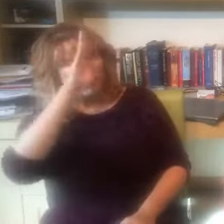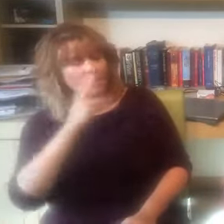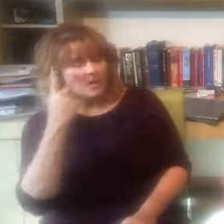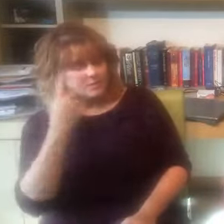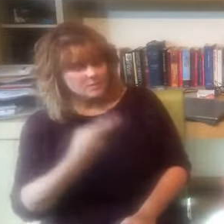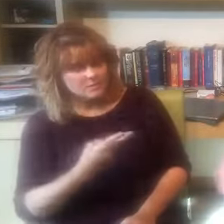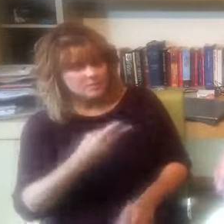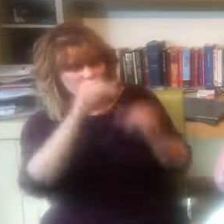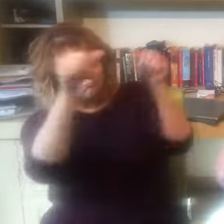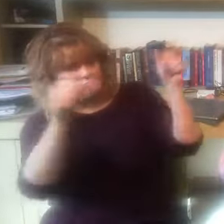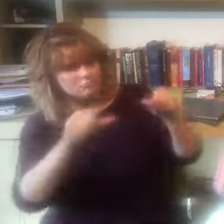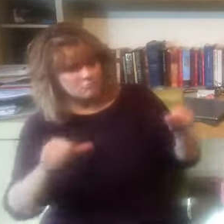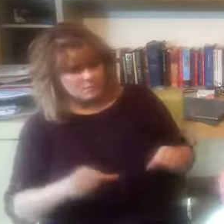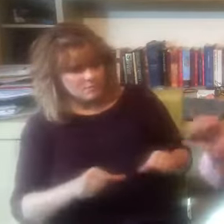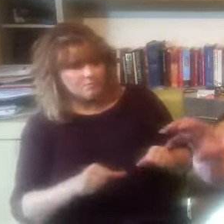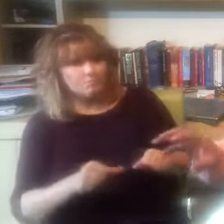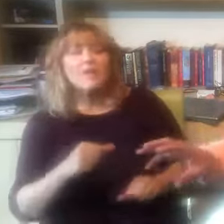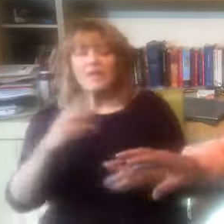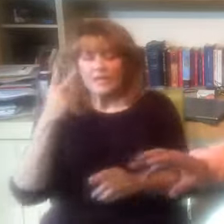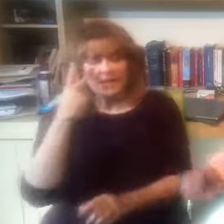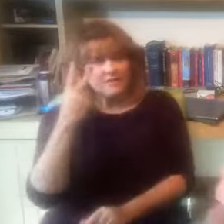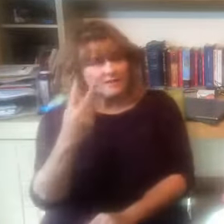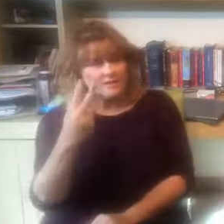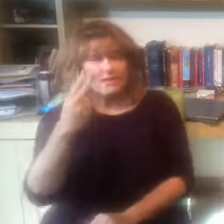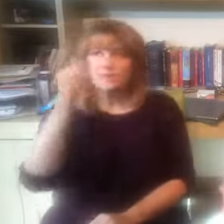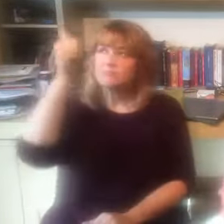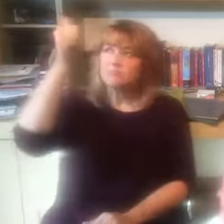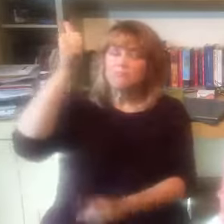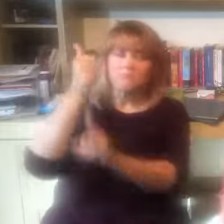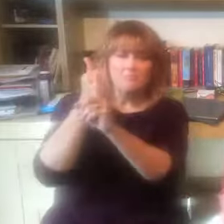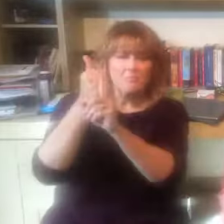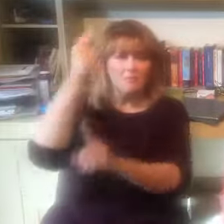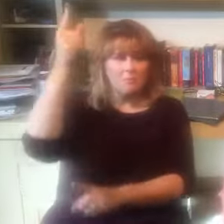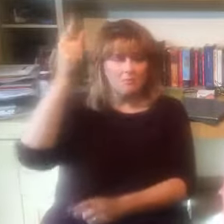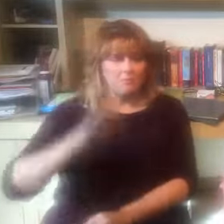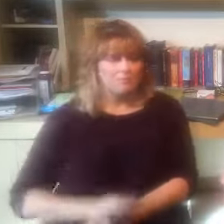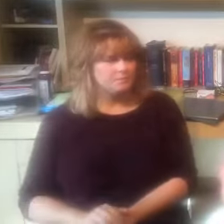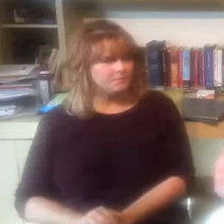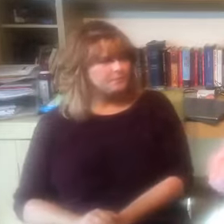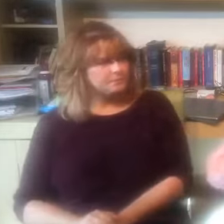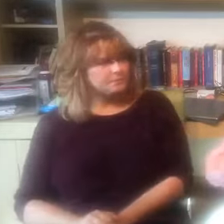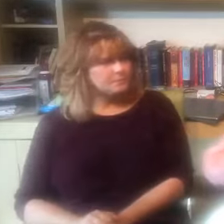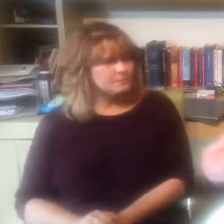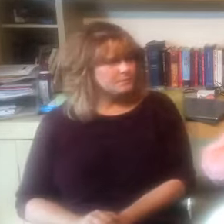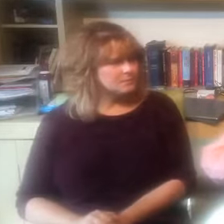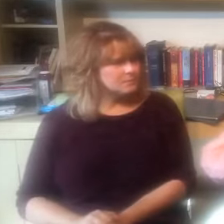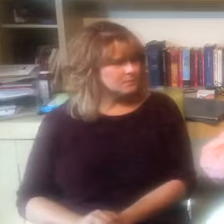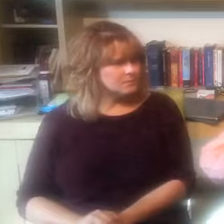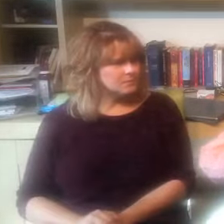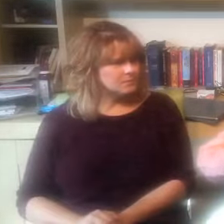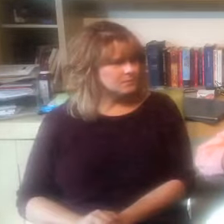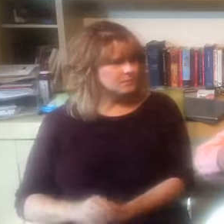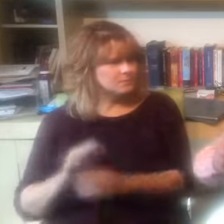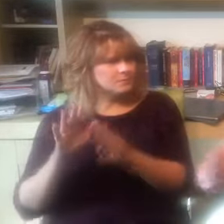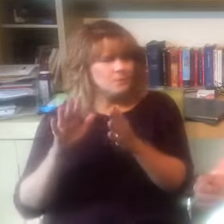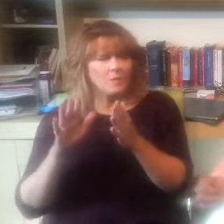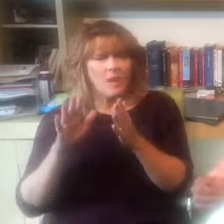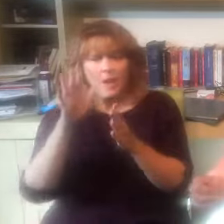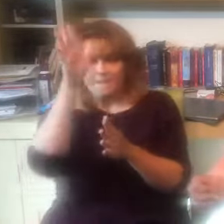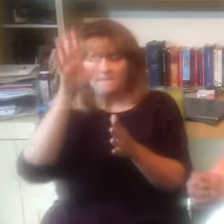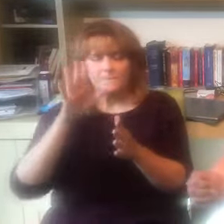That's the image. When God looks at you, that's the image that he sees. Is that it's